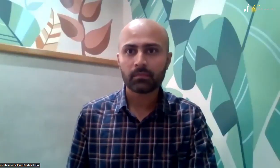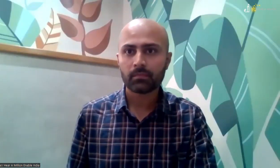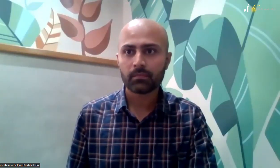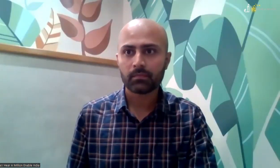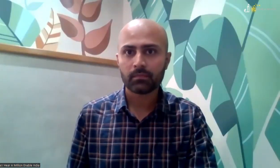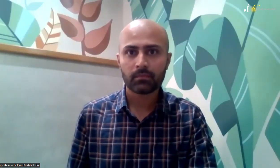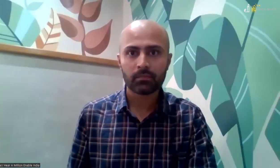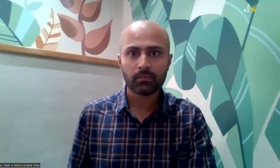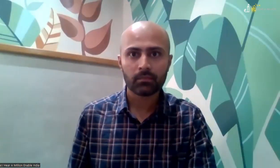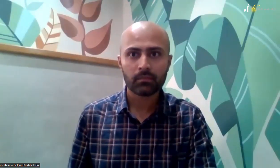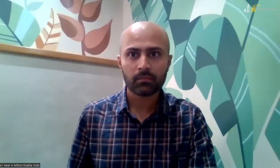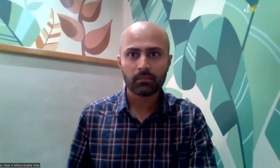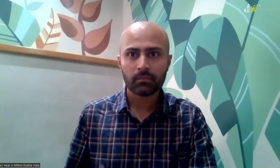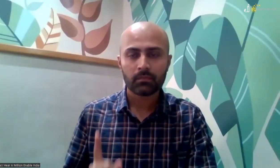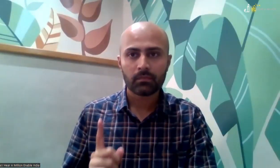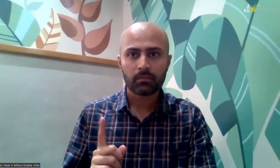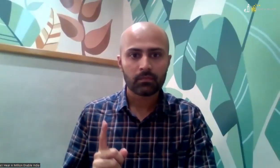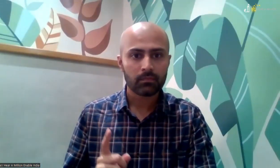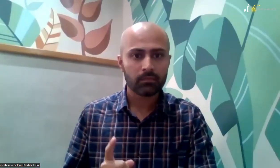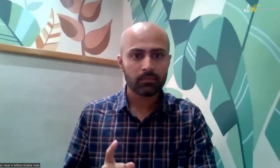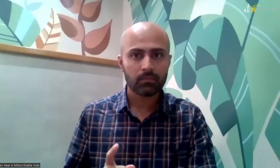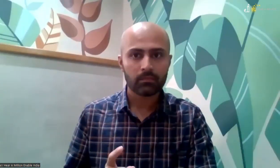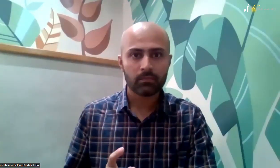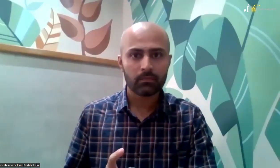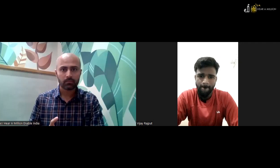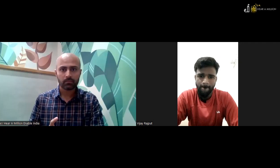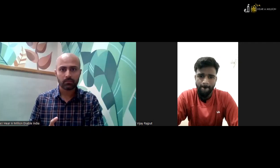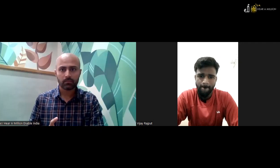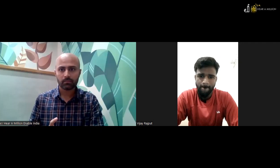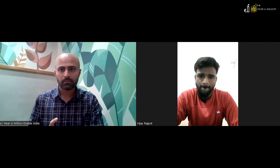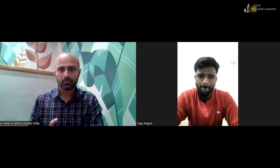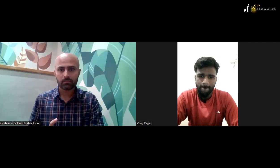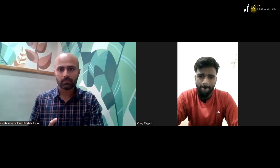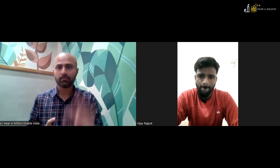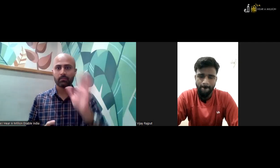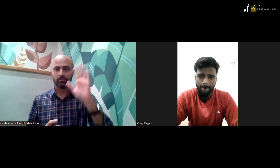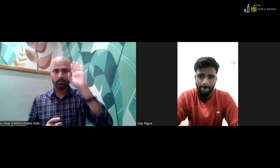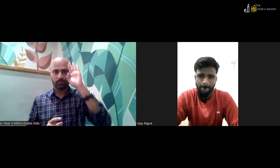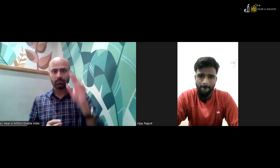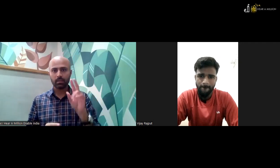Let's switch. Yeah.